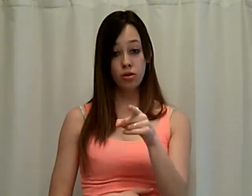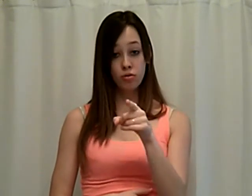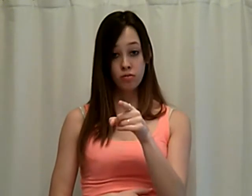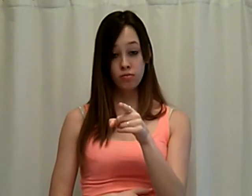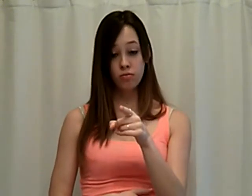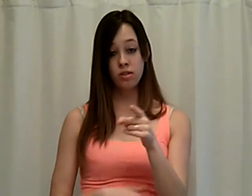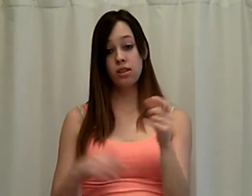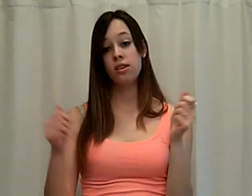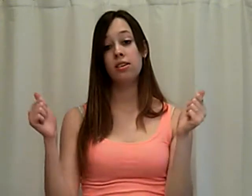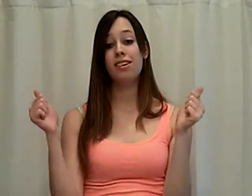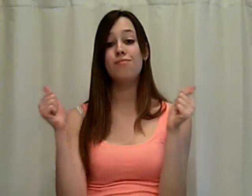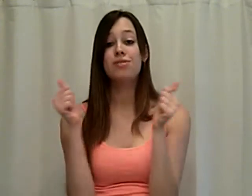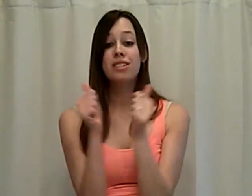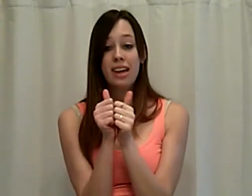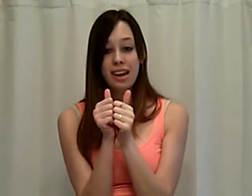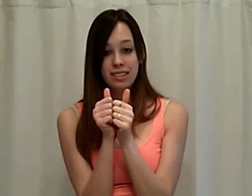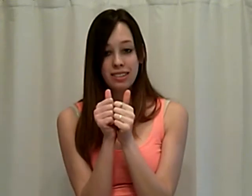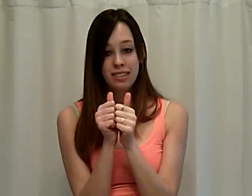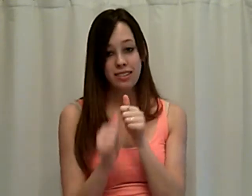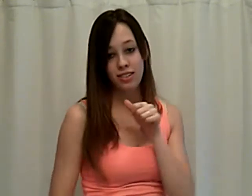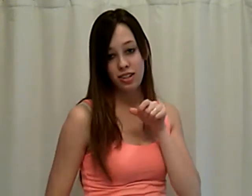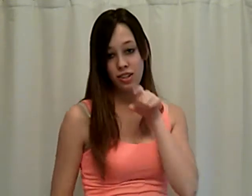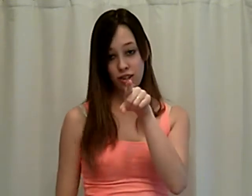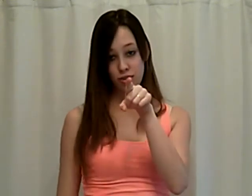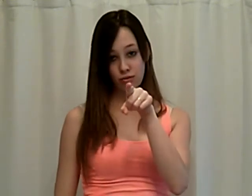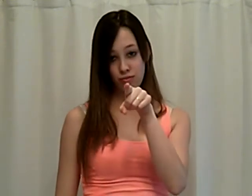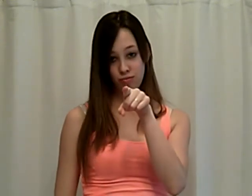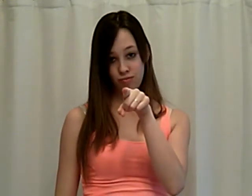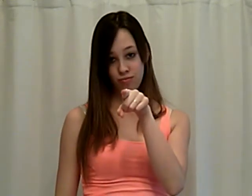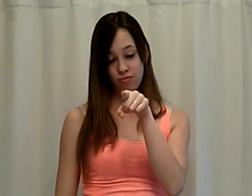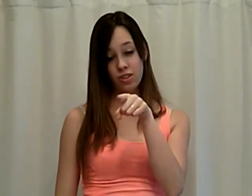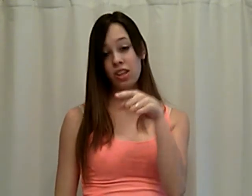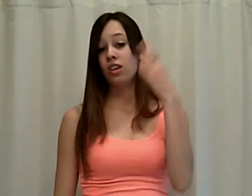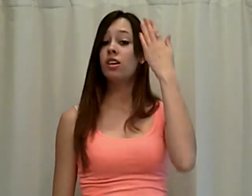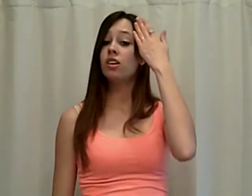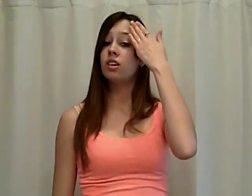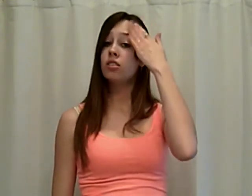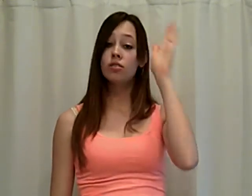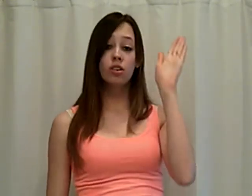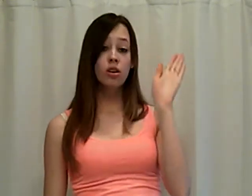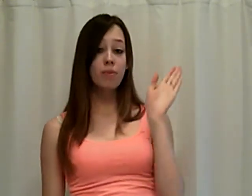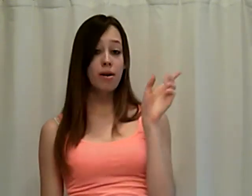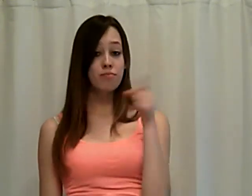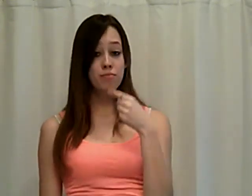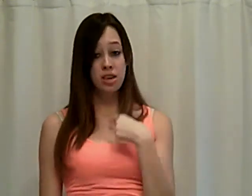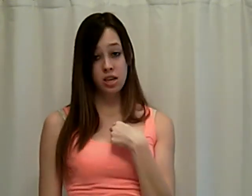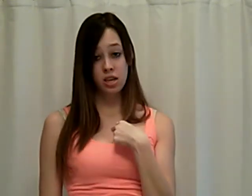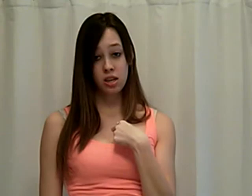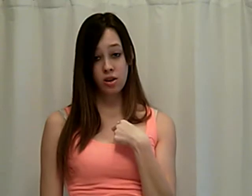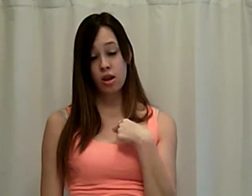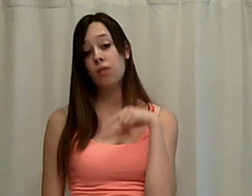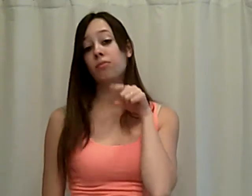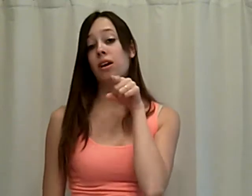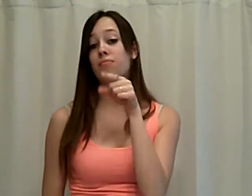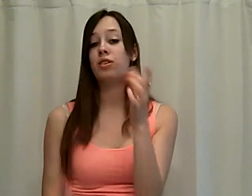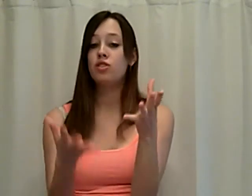you keep me next to you. You don't know about me, but I bet you